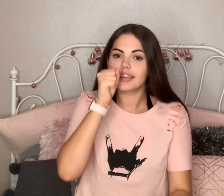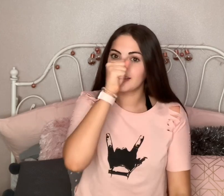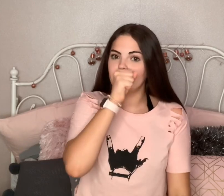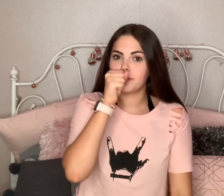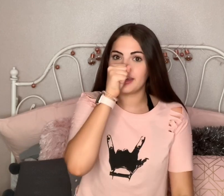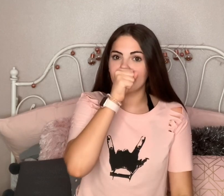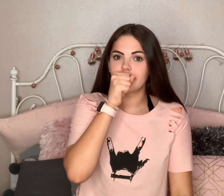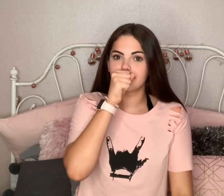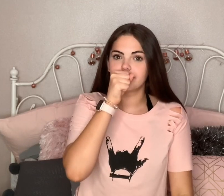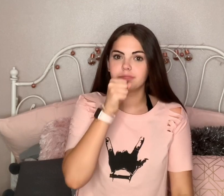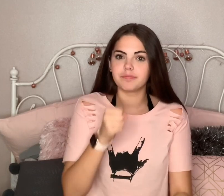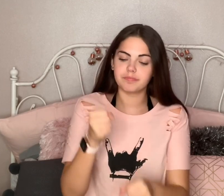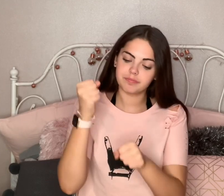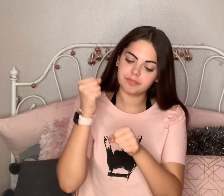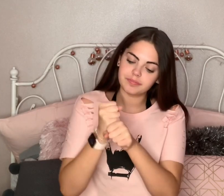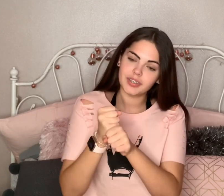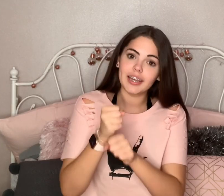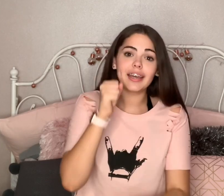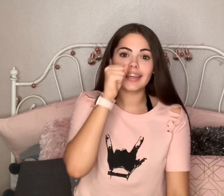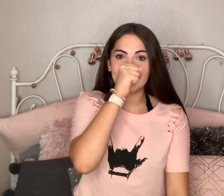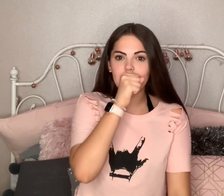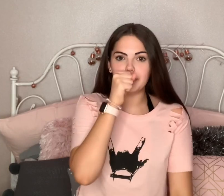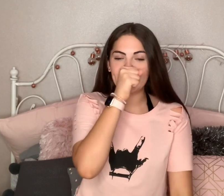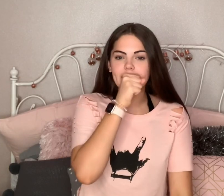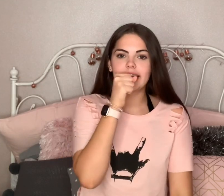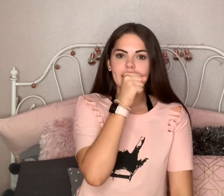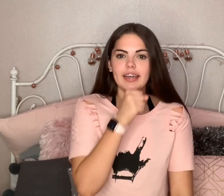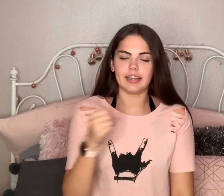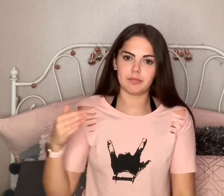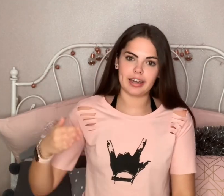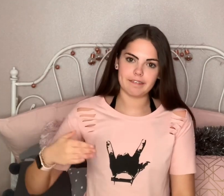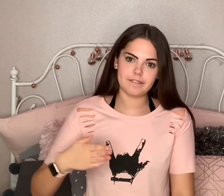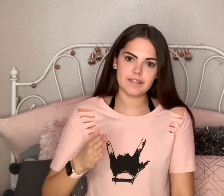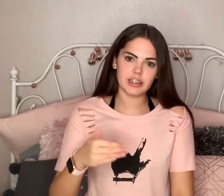Guinea pig. Guinea pig. And then we have fish.